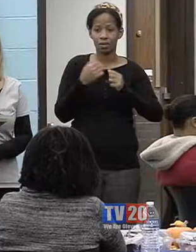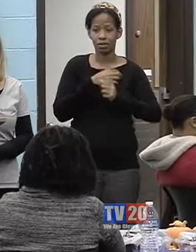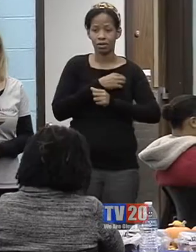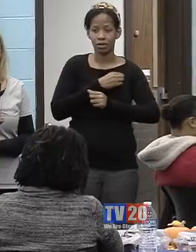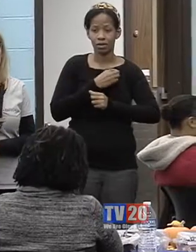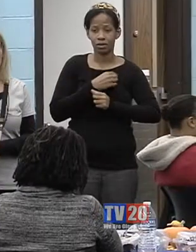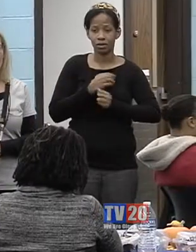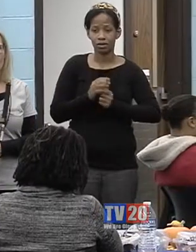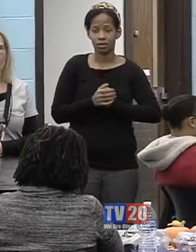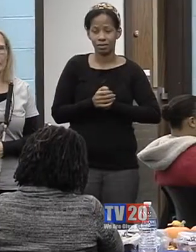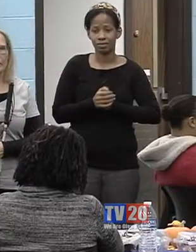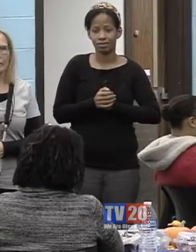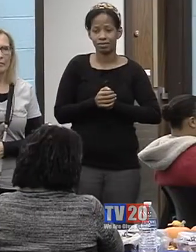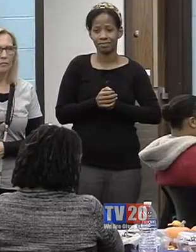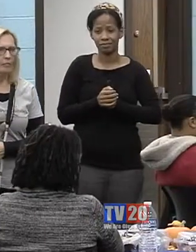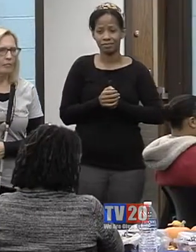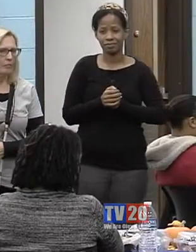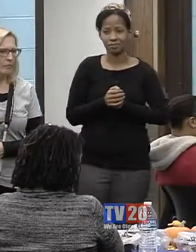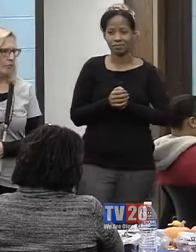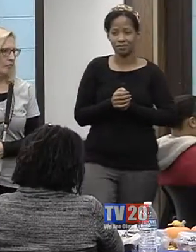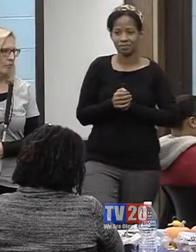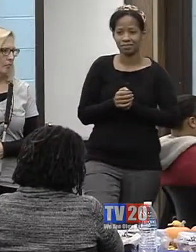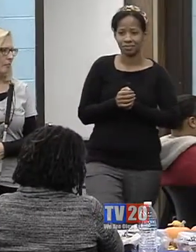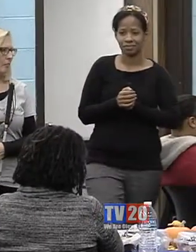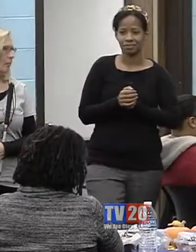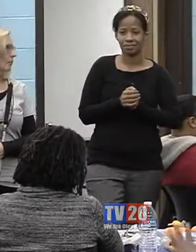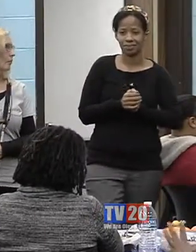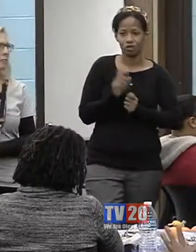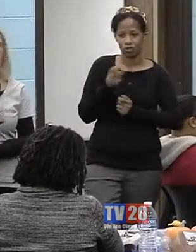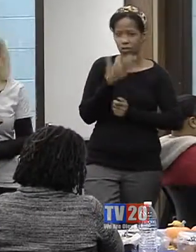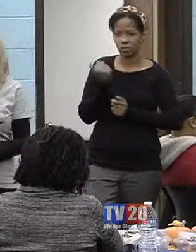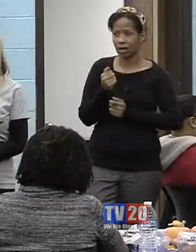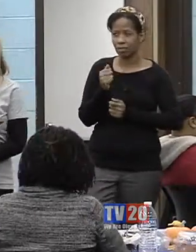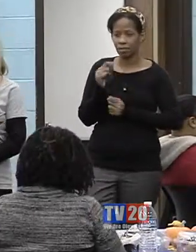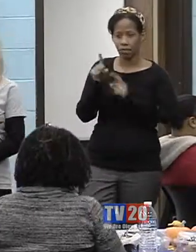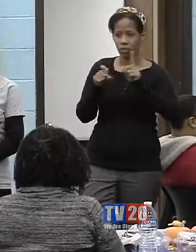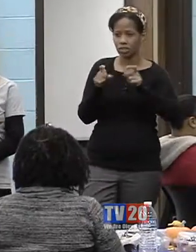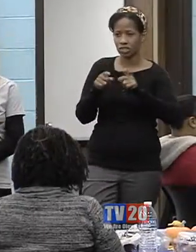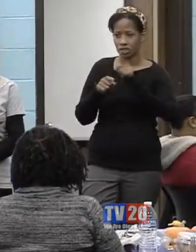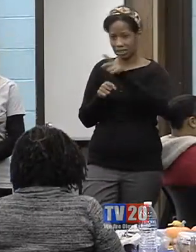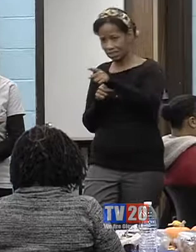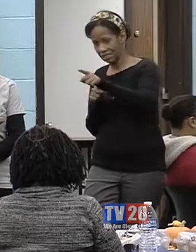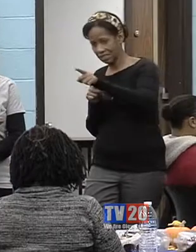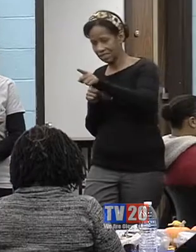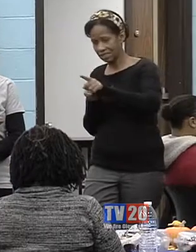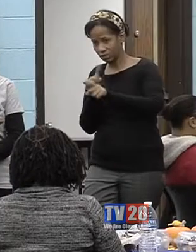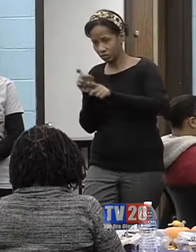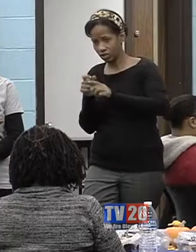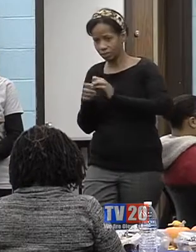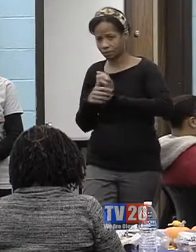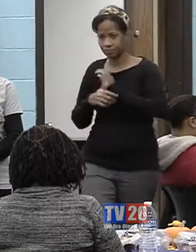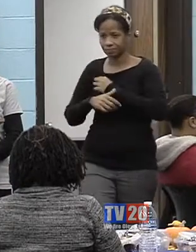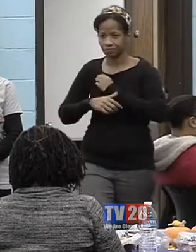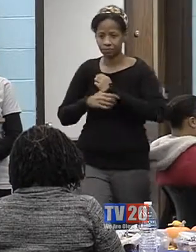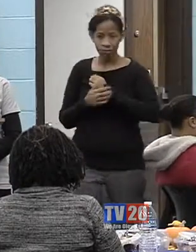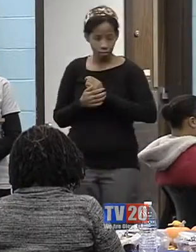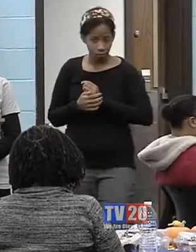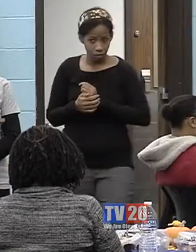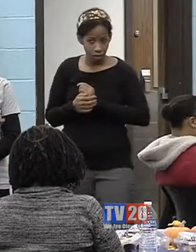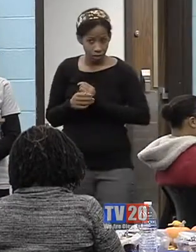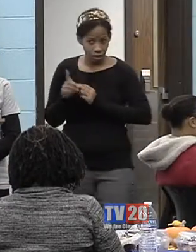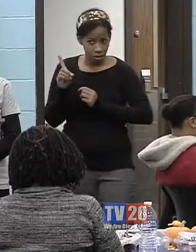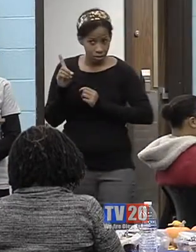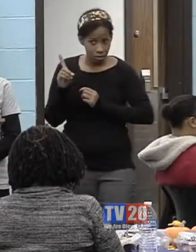is very important too. So just for general health. Yes, ma'am. Yes, sir. Do you go